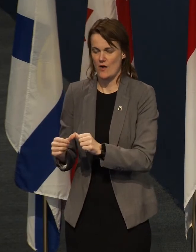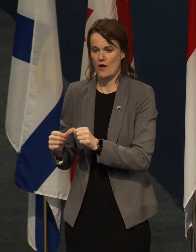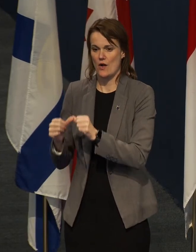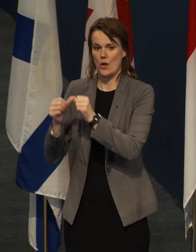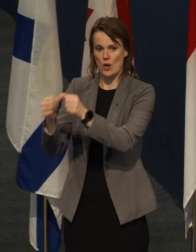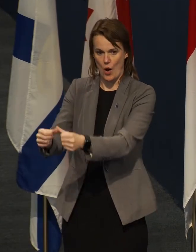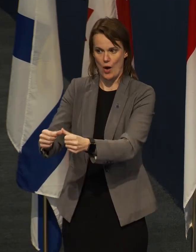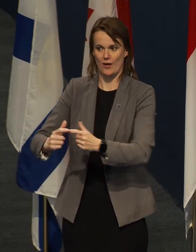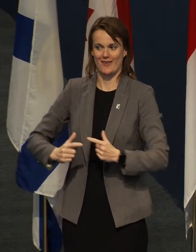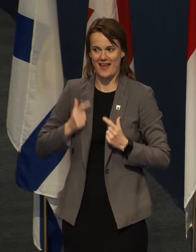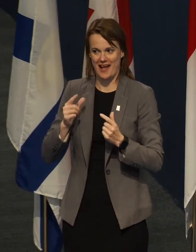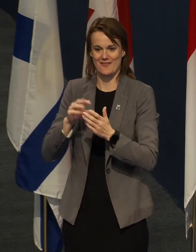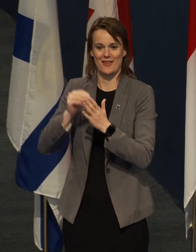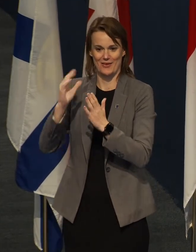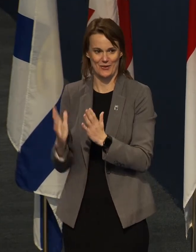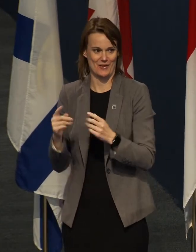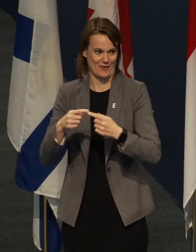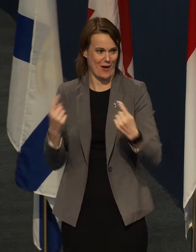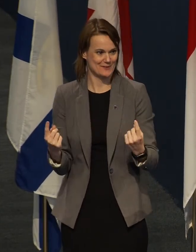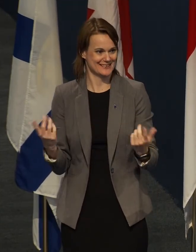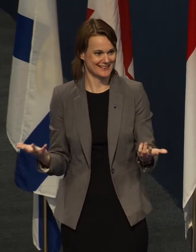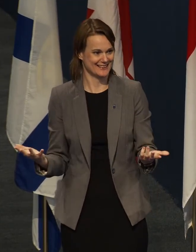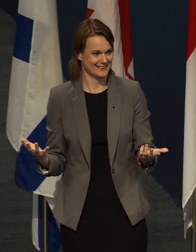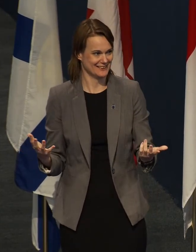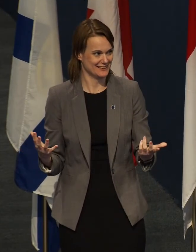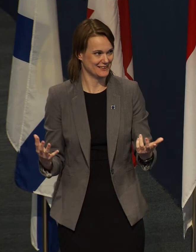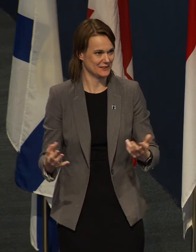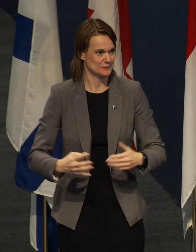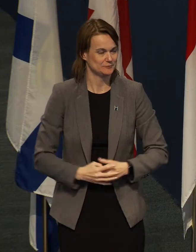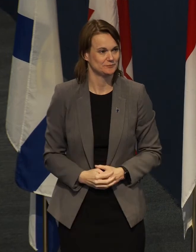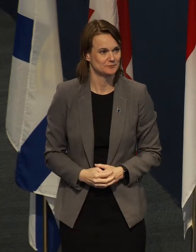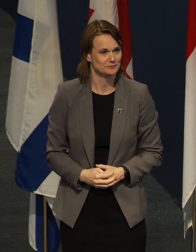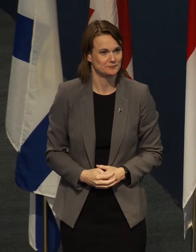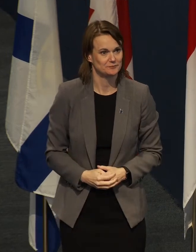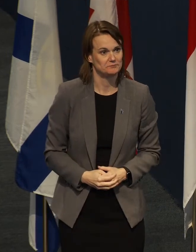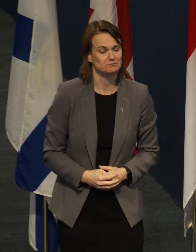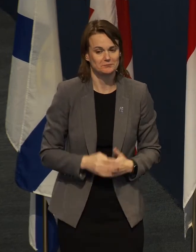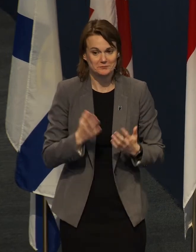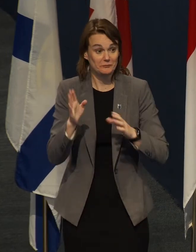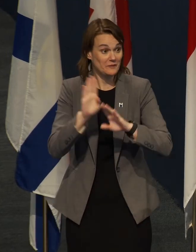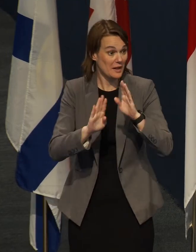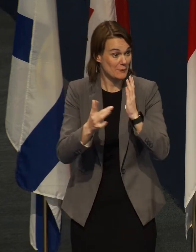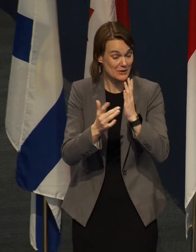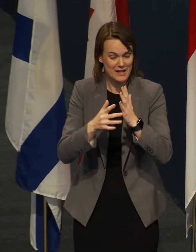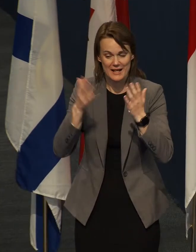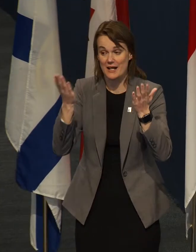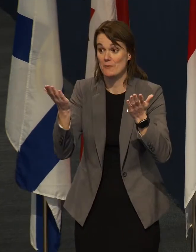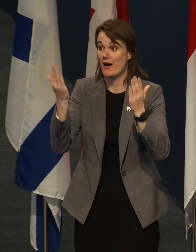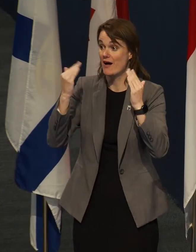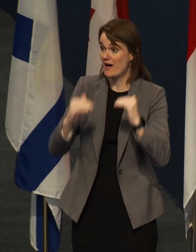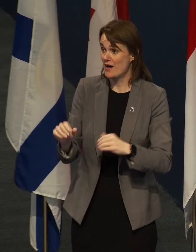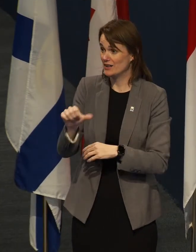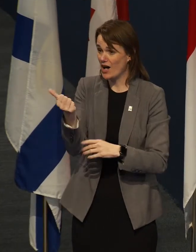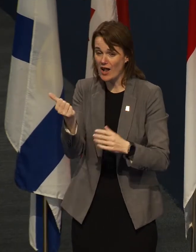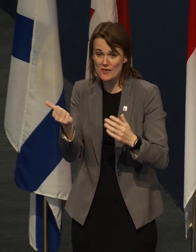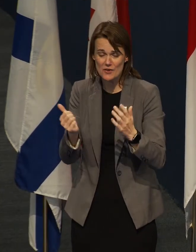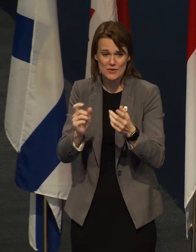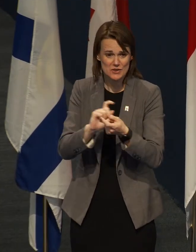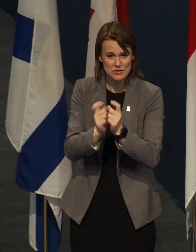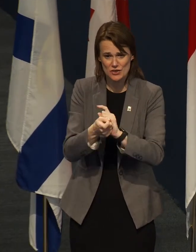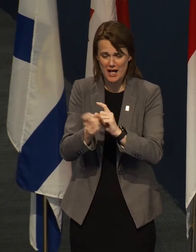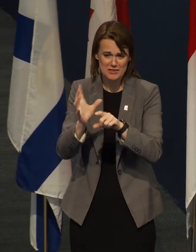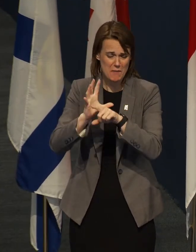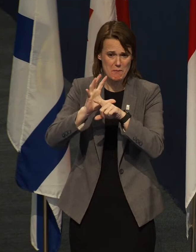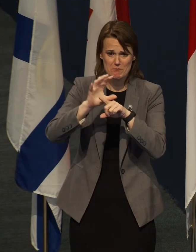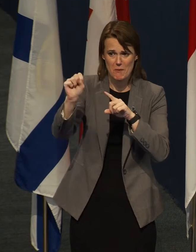being a long life learner. Now, another area in which we're seeing big change, massive amounts of change in terms